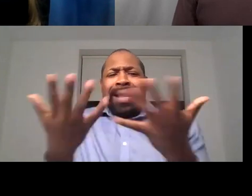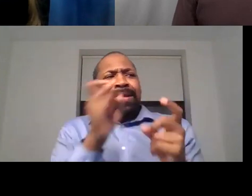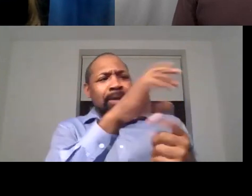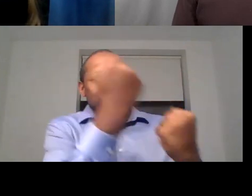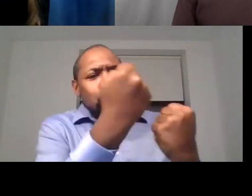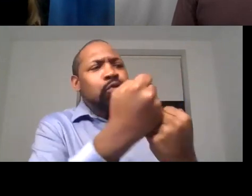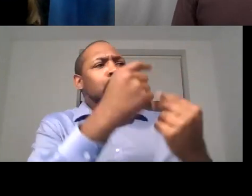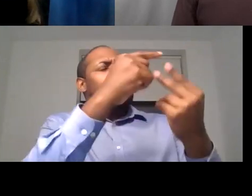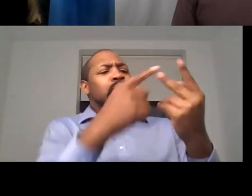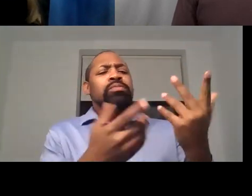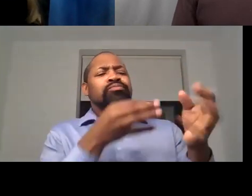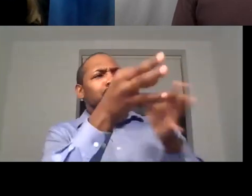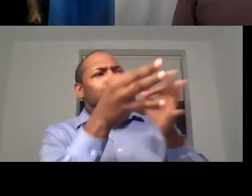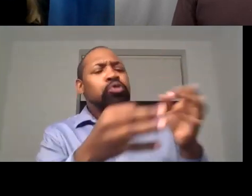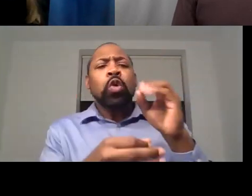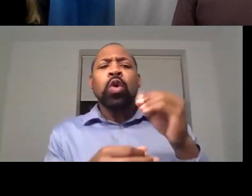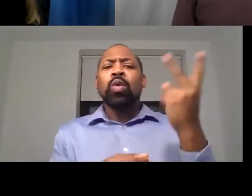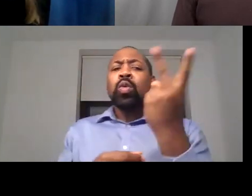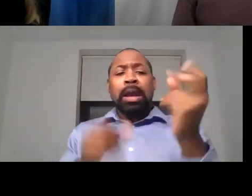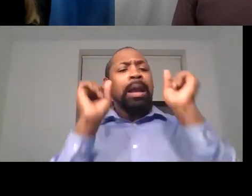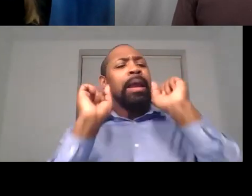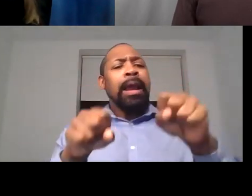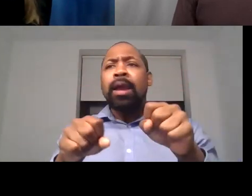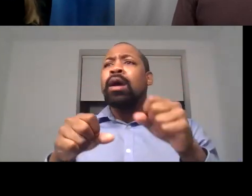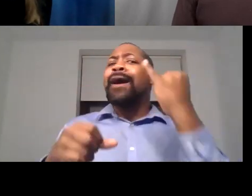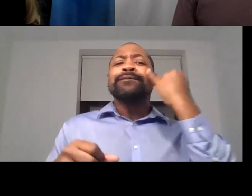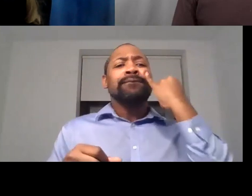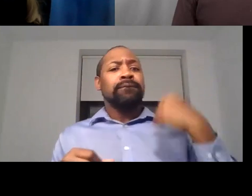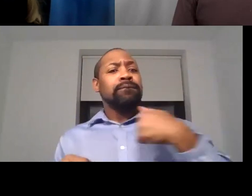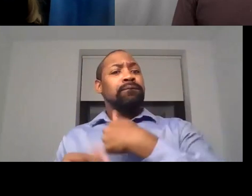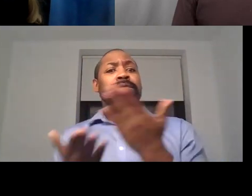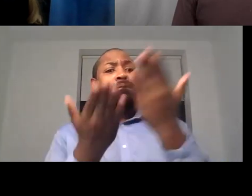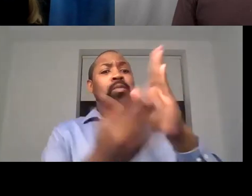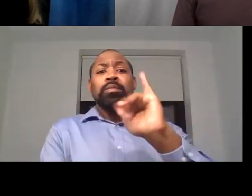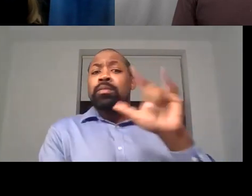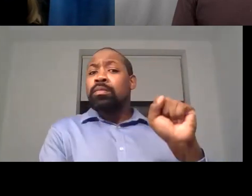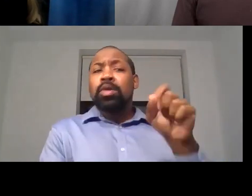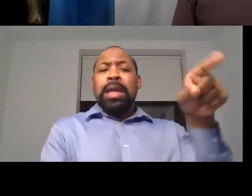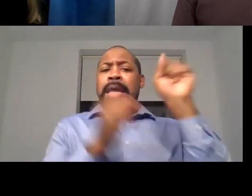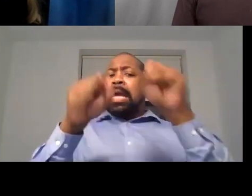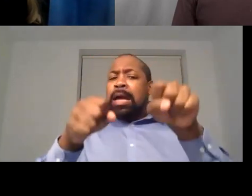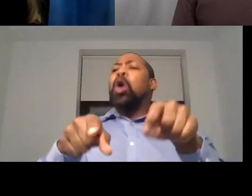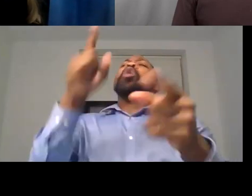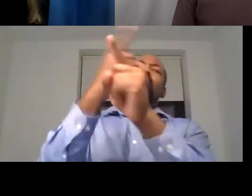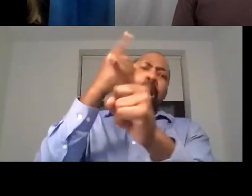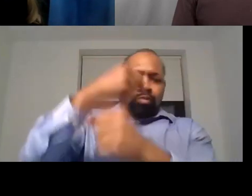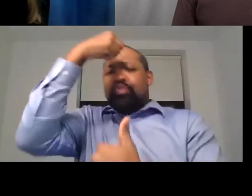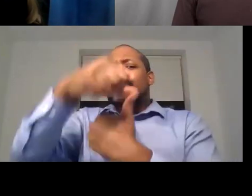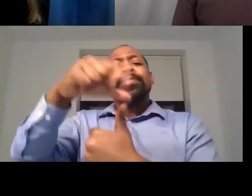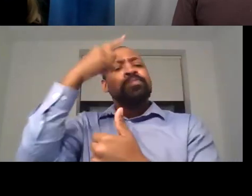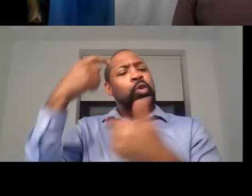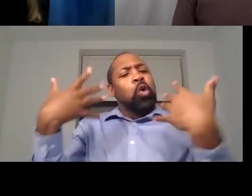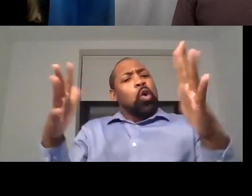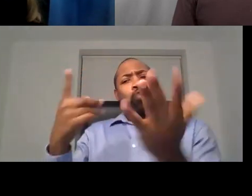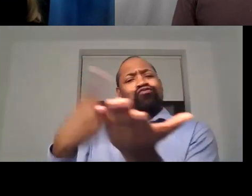their support, for any of the bills and information that comes forward, so that